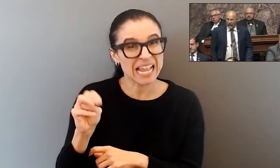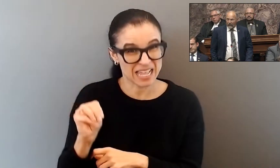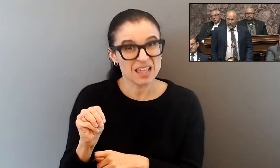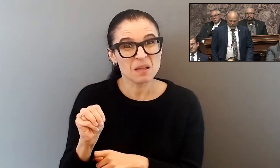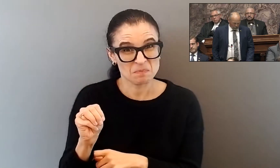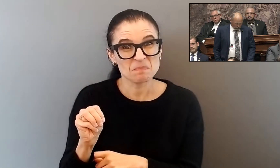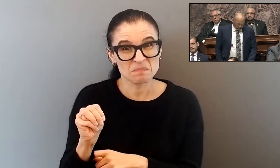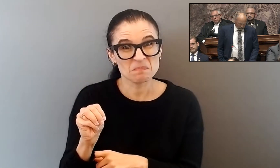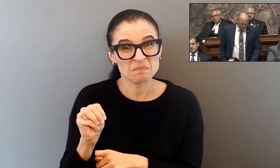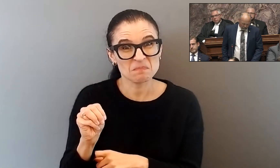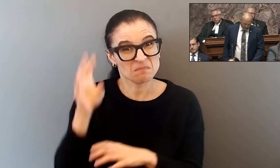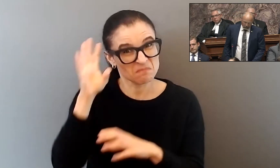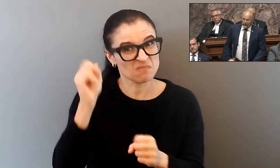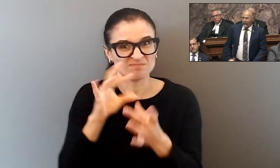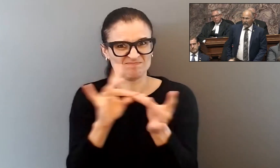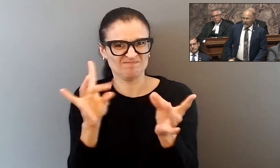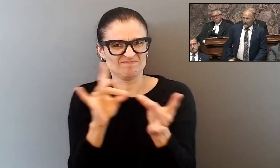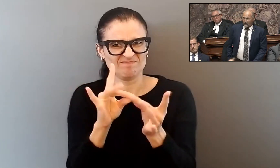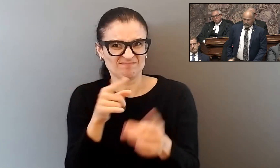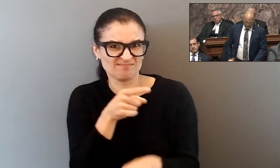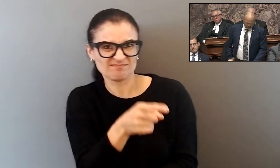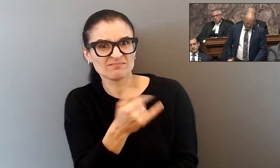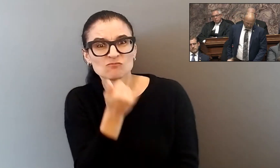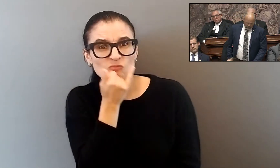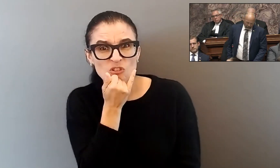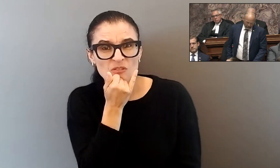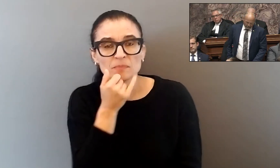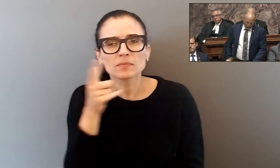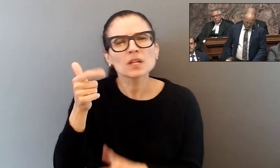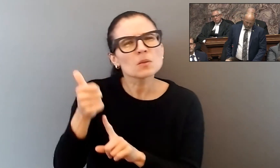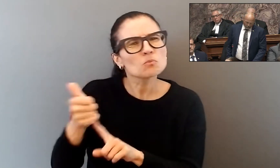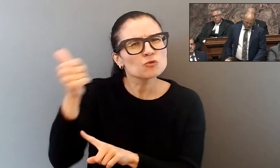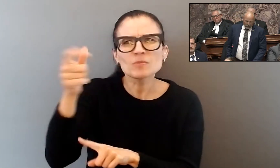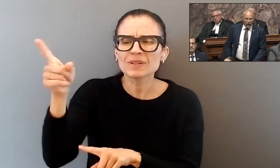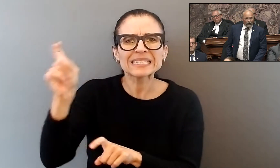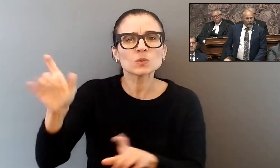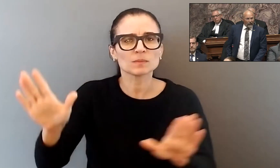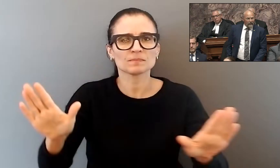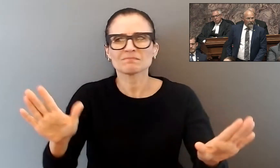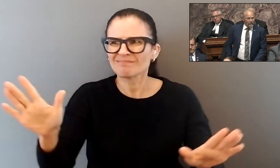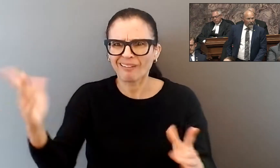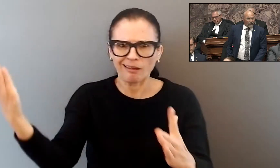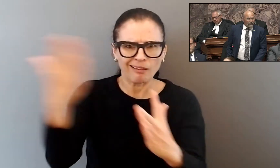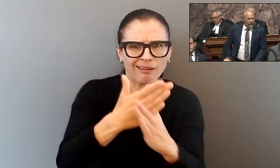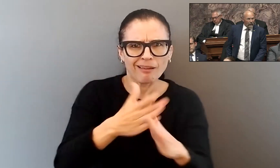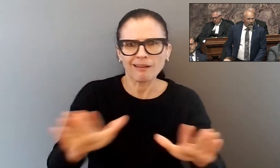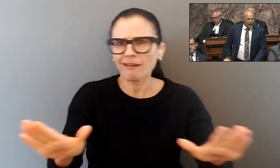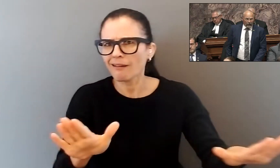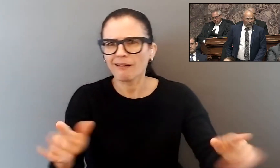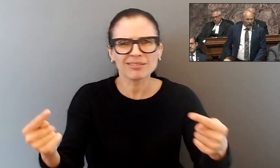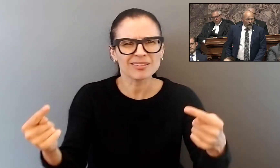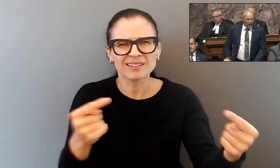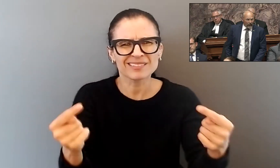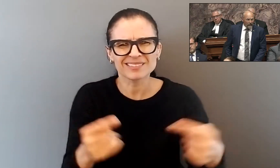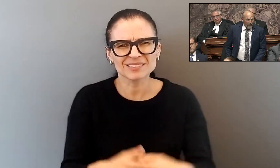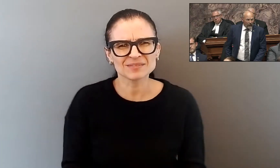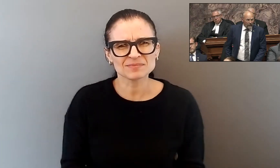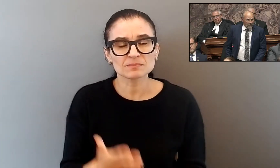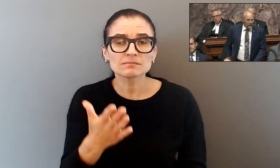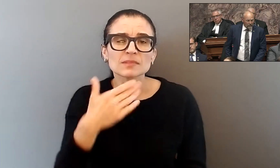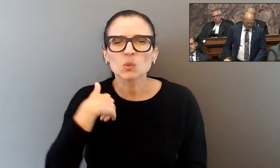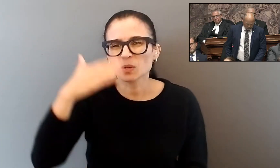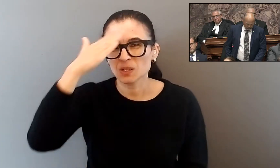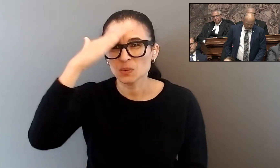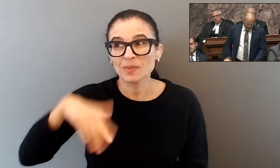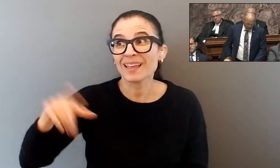consultation to try to fix this mess. And if there's one thing we know about the NDP, they love